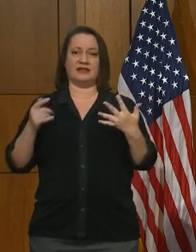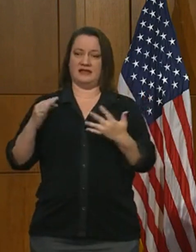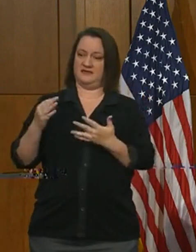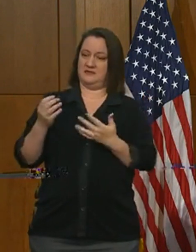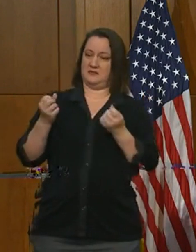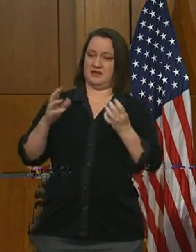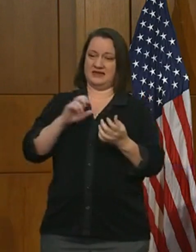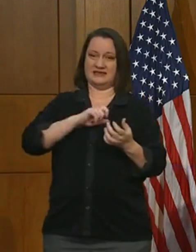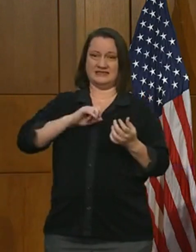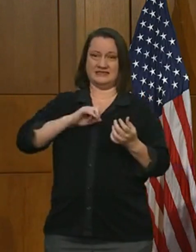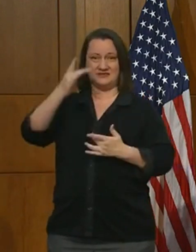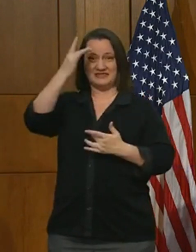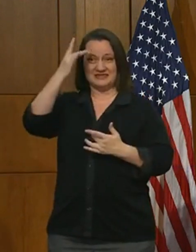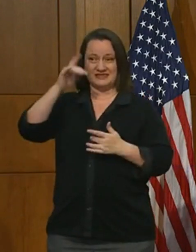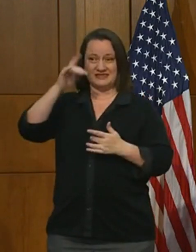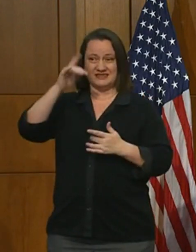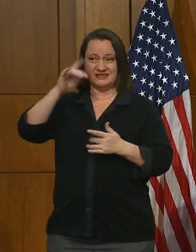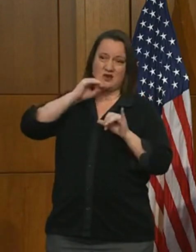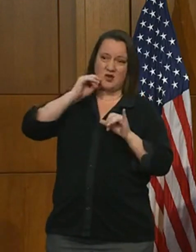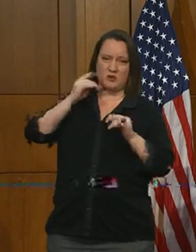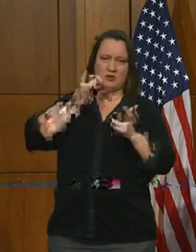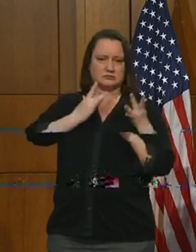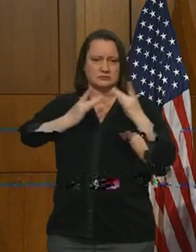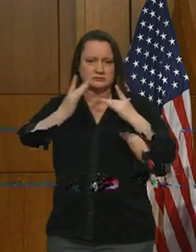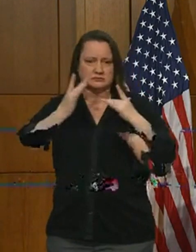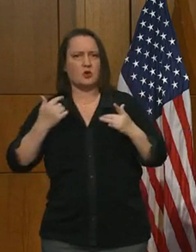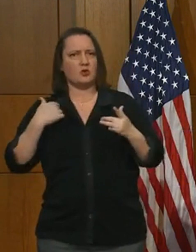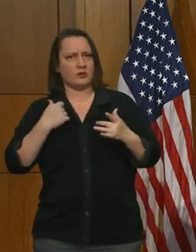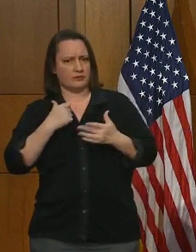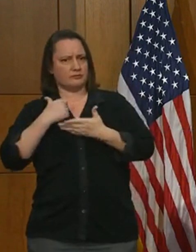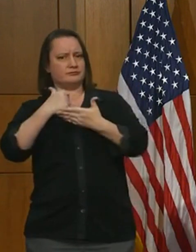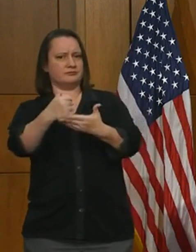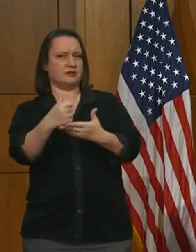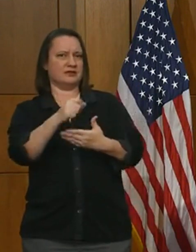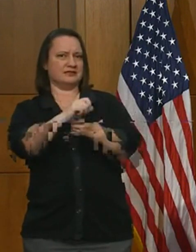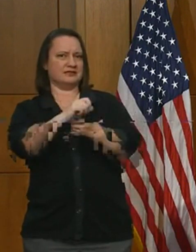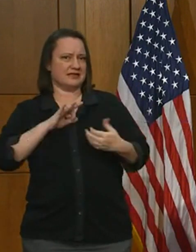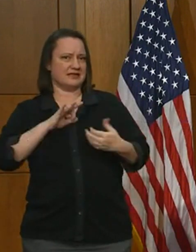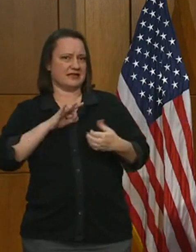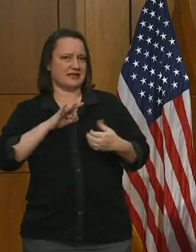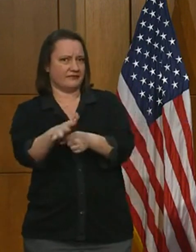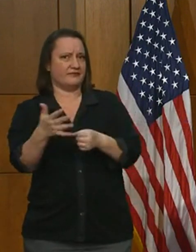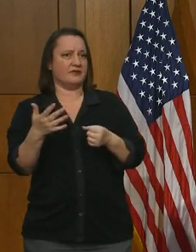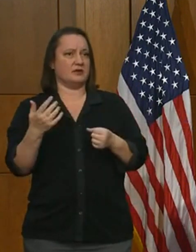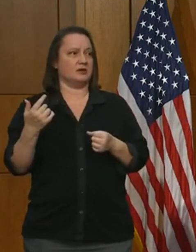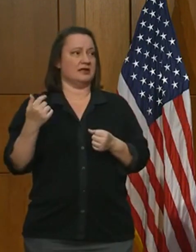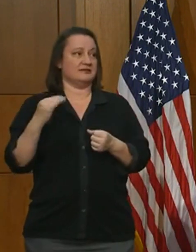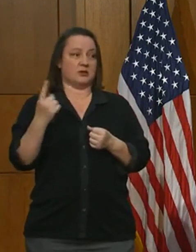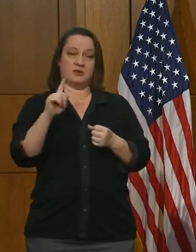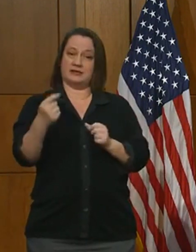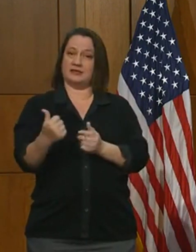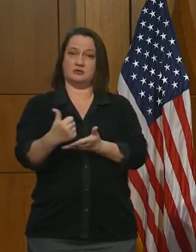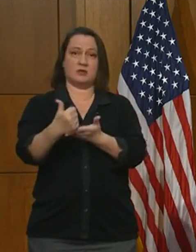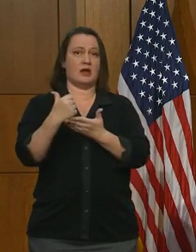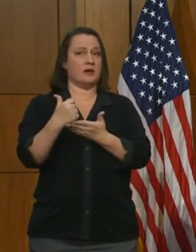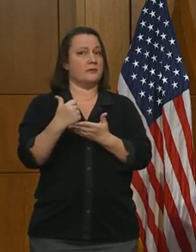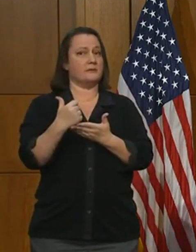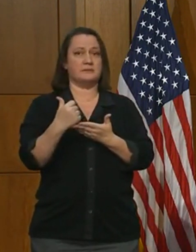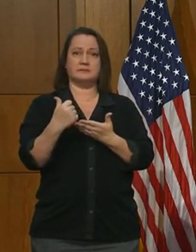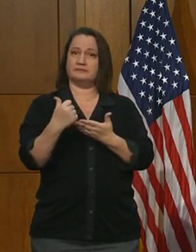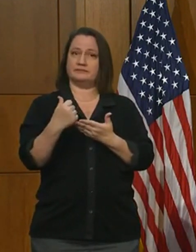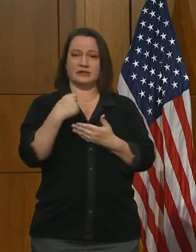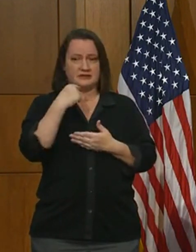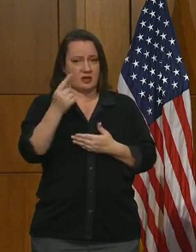sick. So we've been working in all of those areas. So if someone needs help out there, Kate, send them to